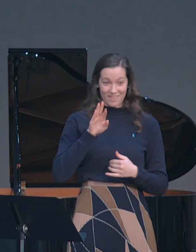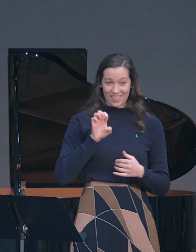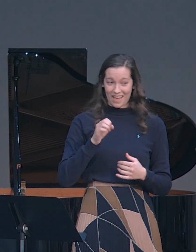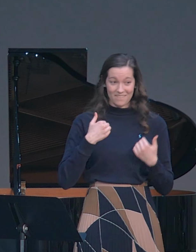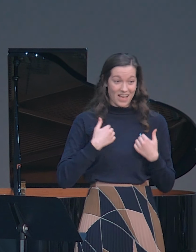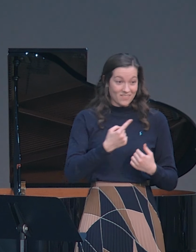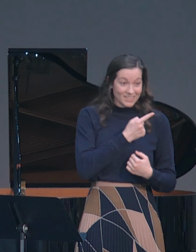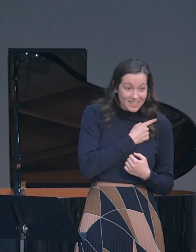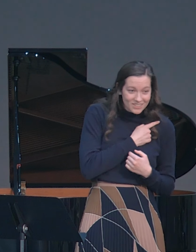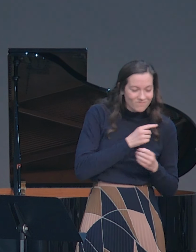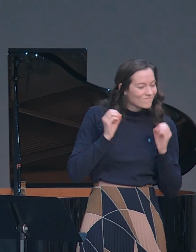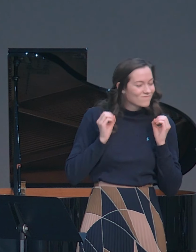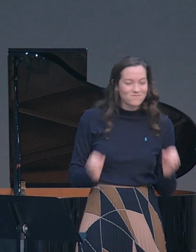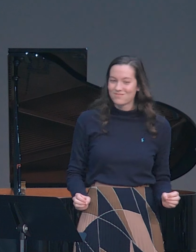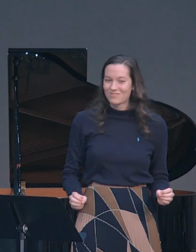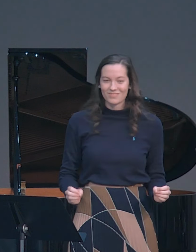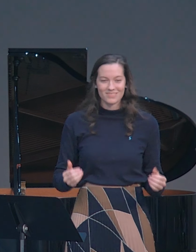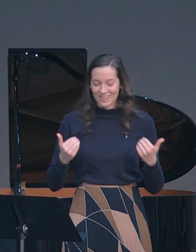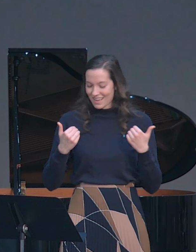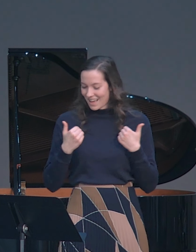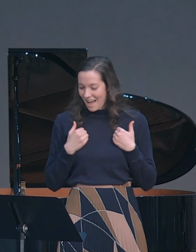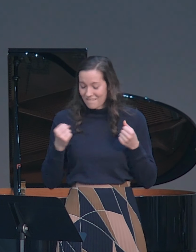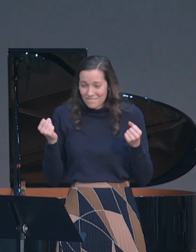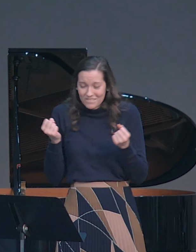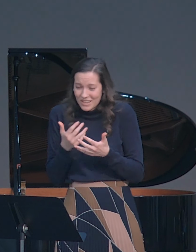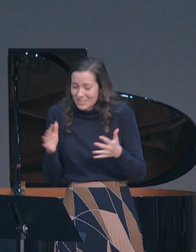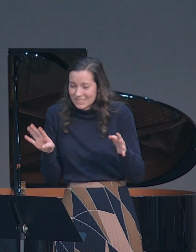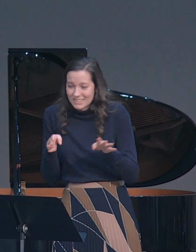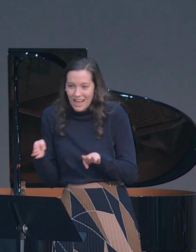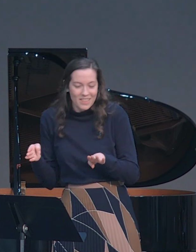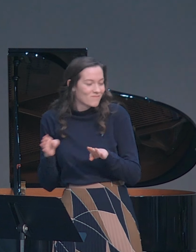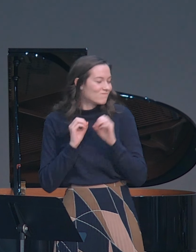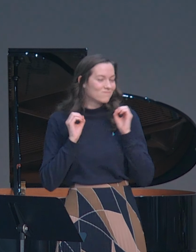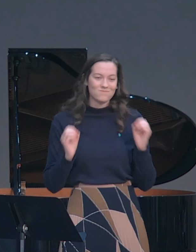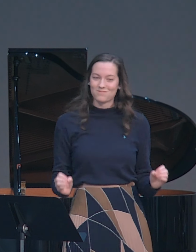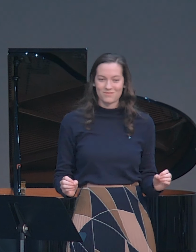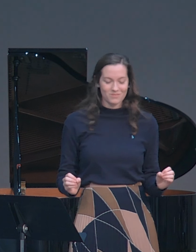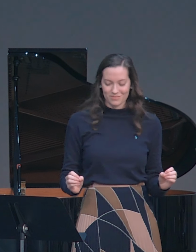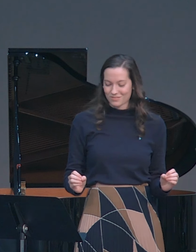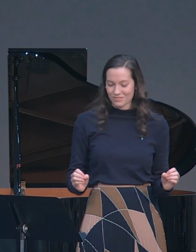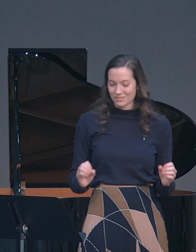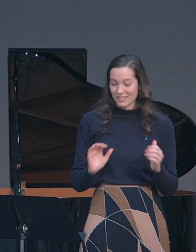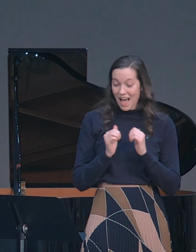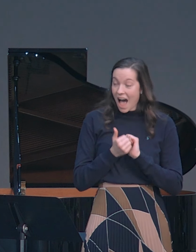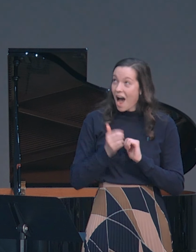This is the power of